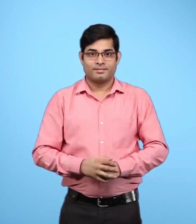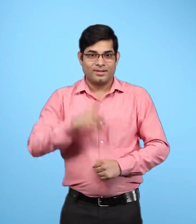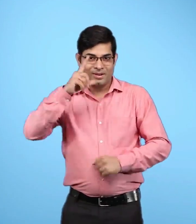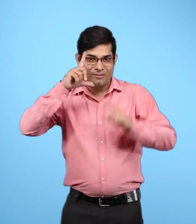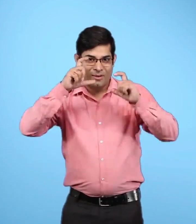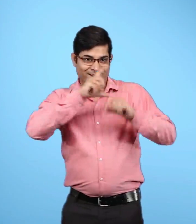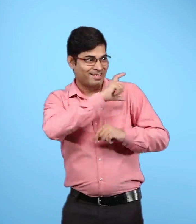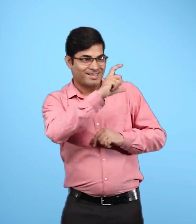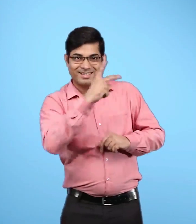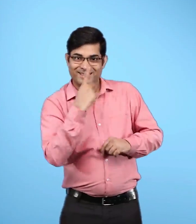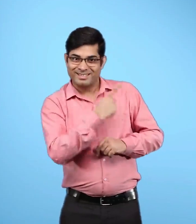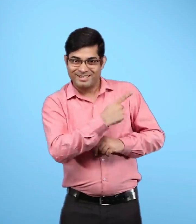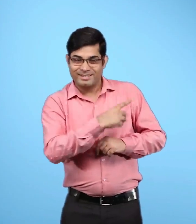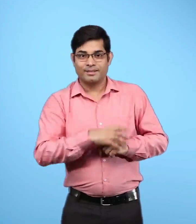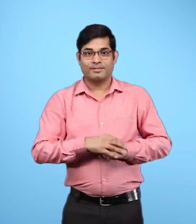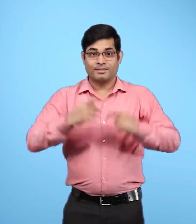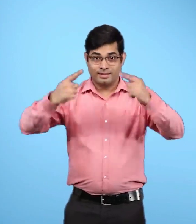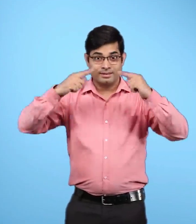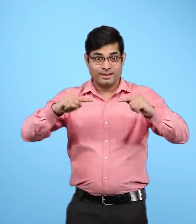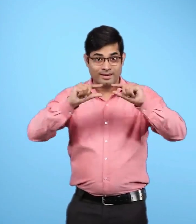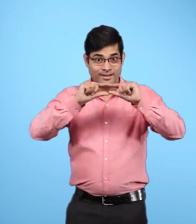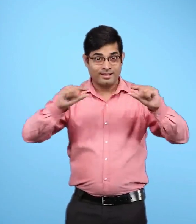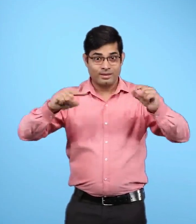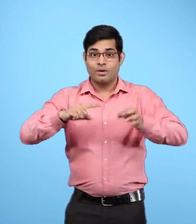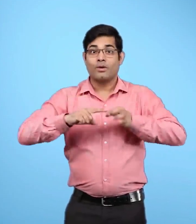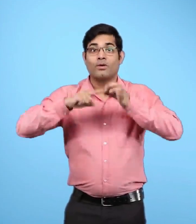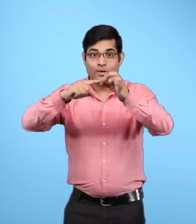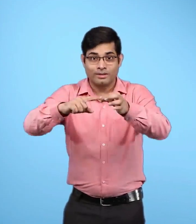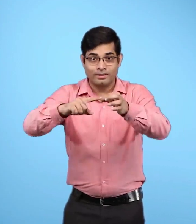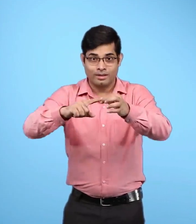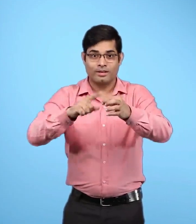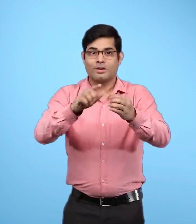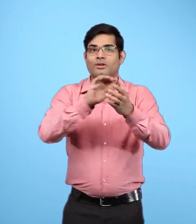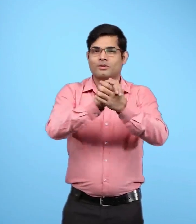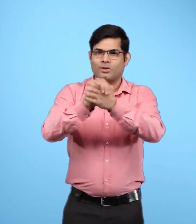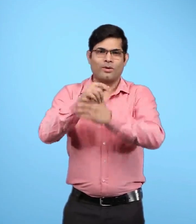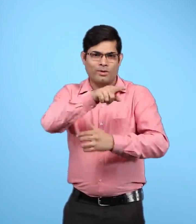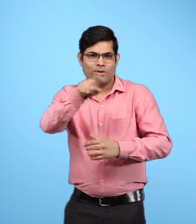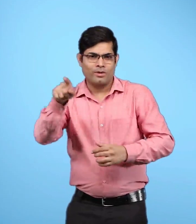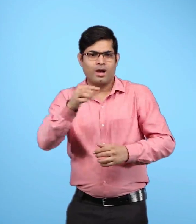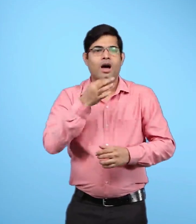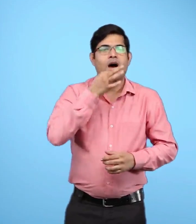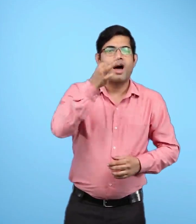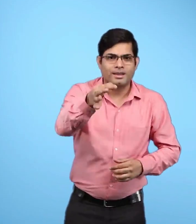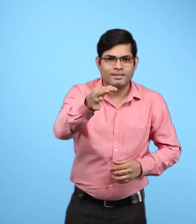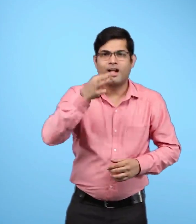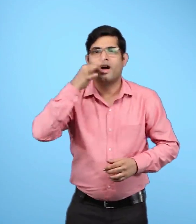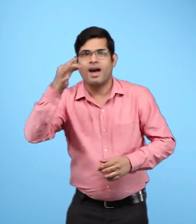Below this picture is written, ask your friends to write their names on a paper.